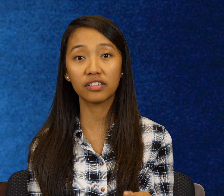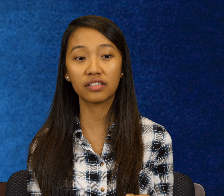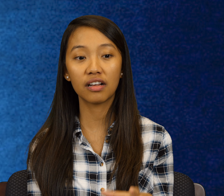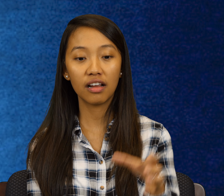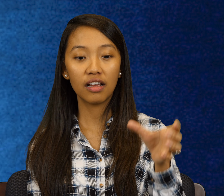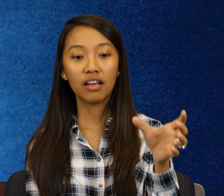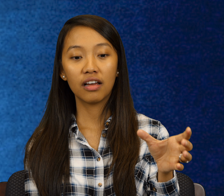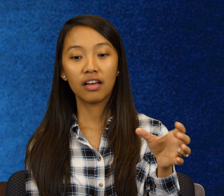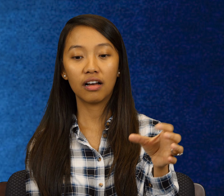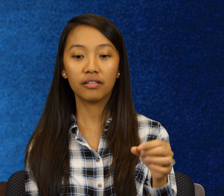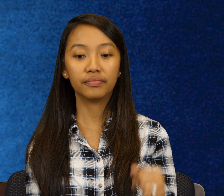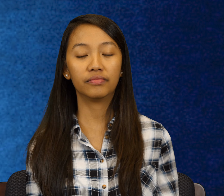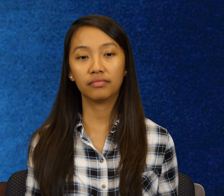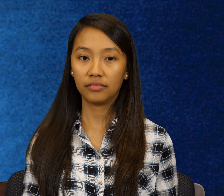was,